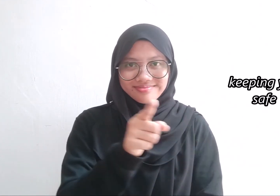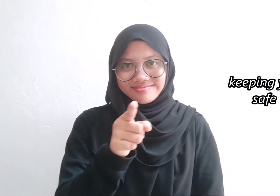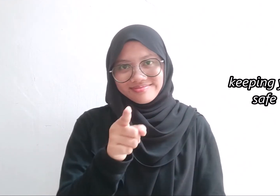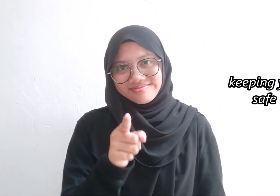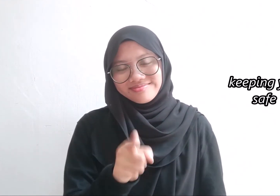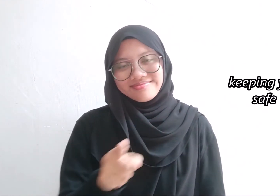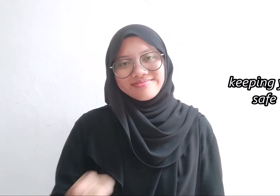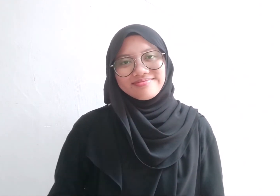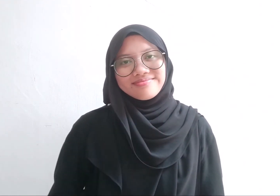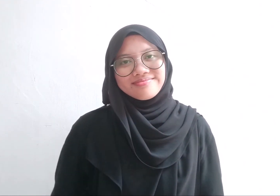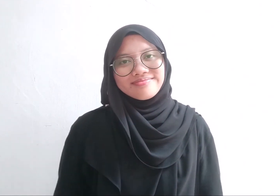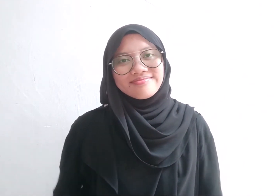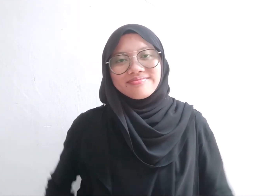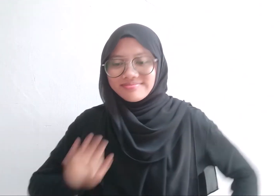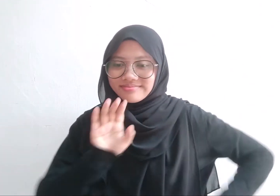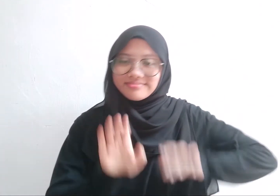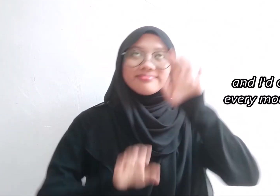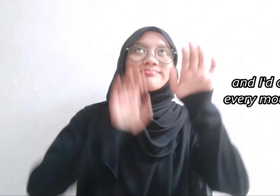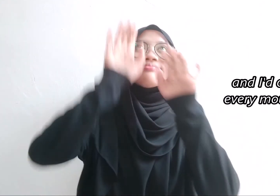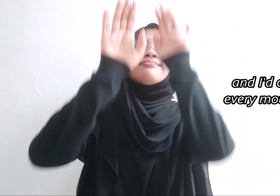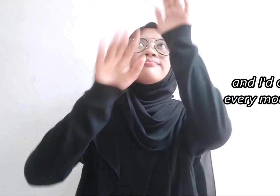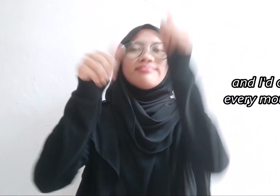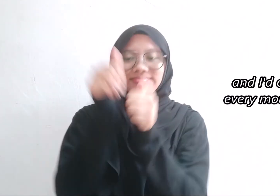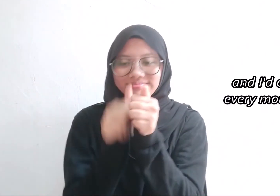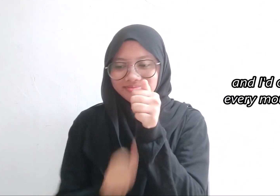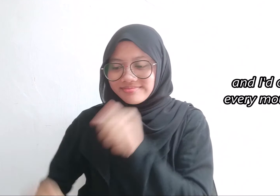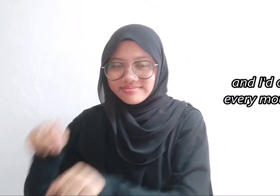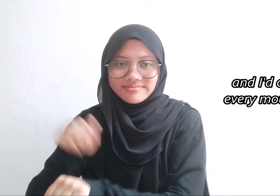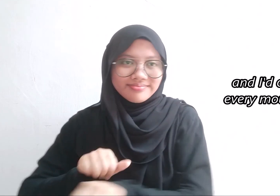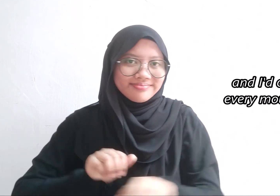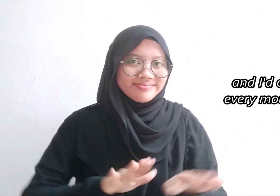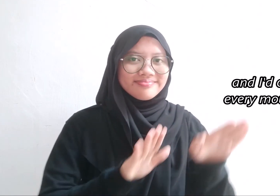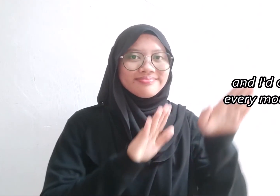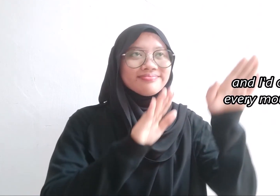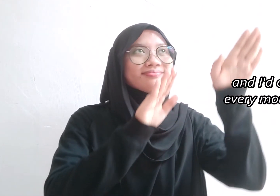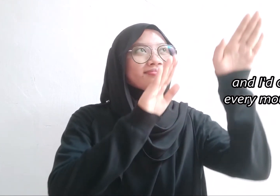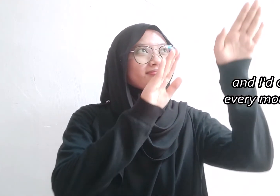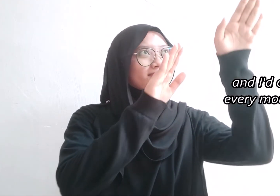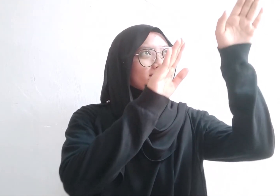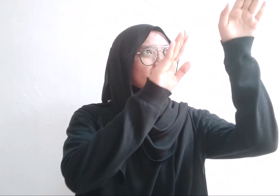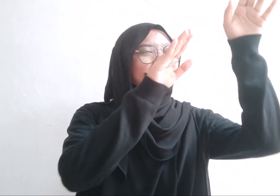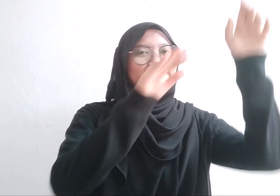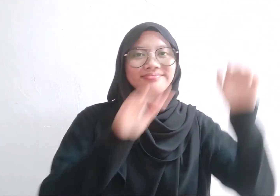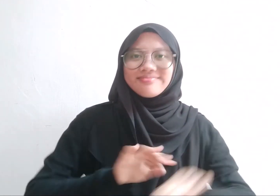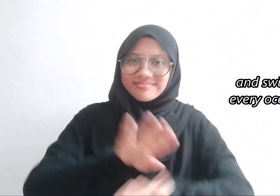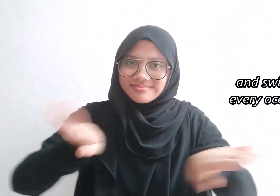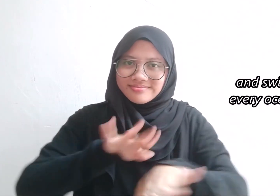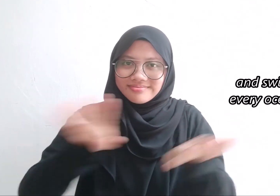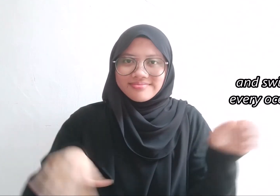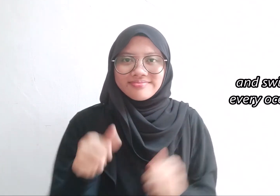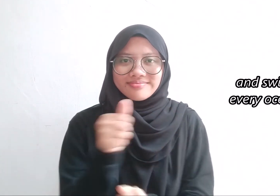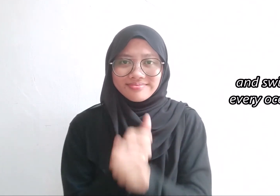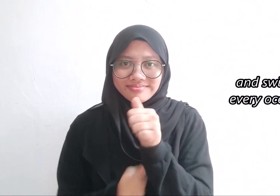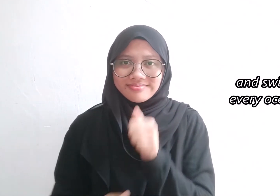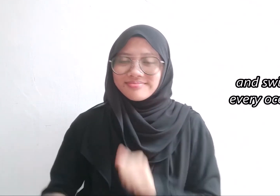And I'd climb every mountain And swim every